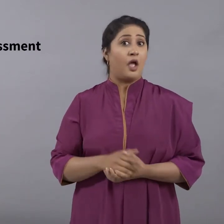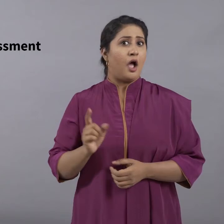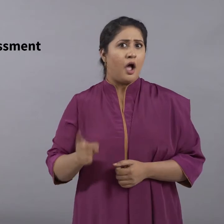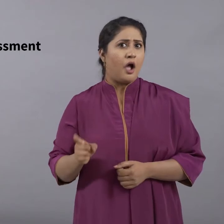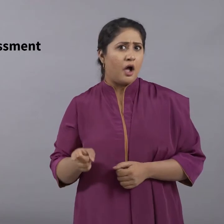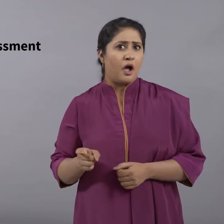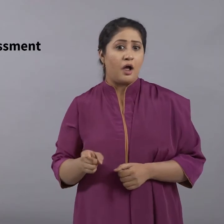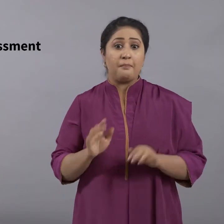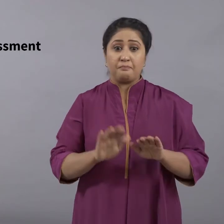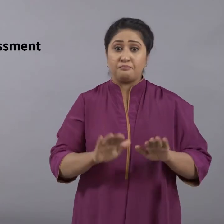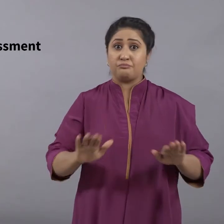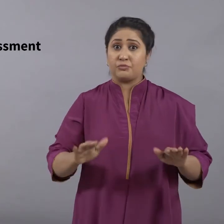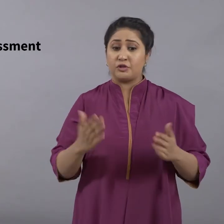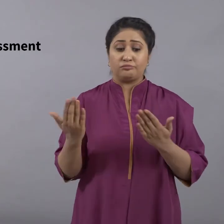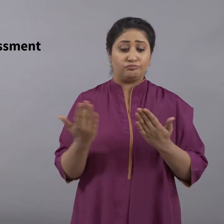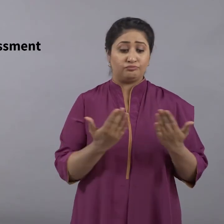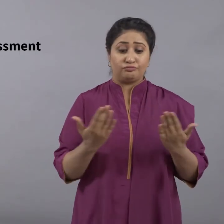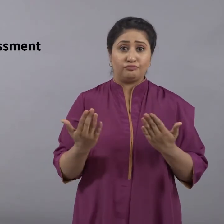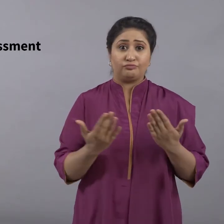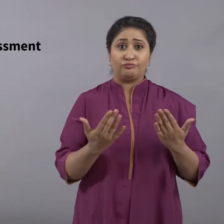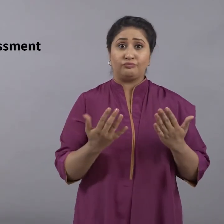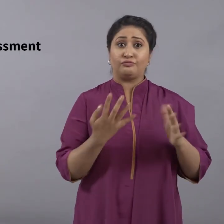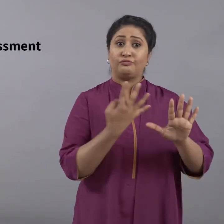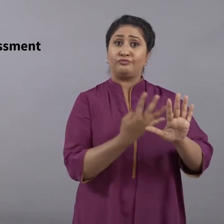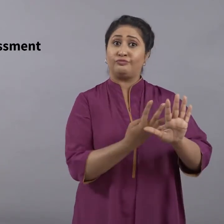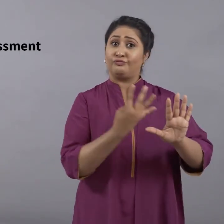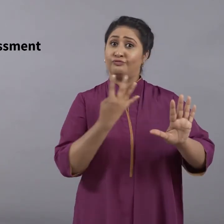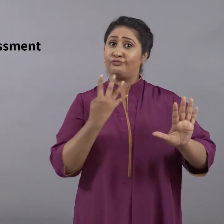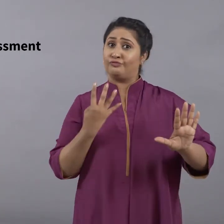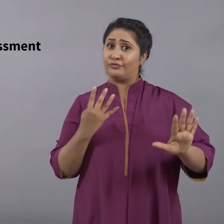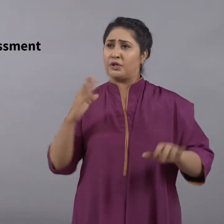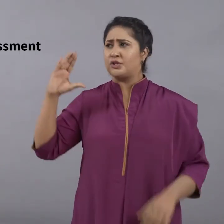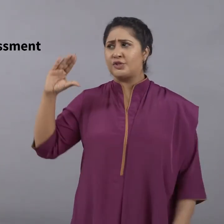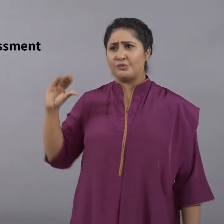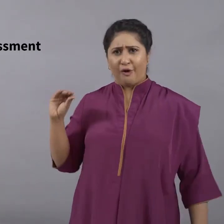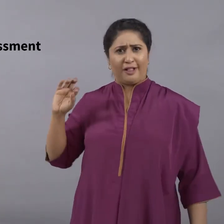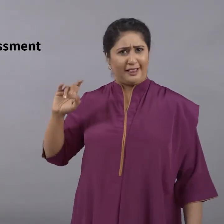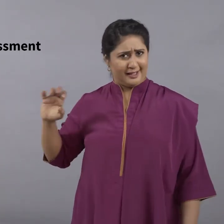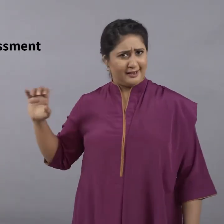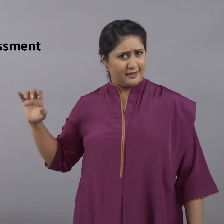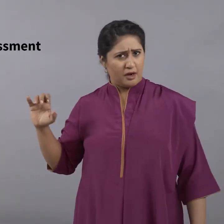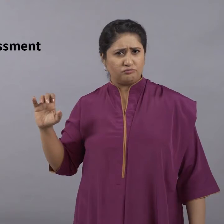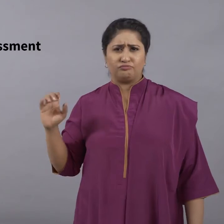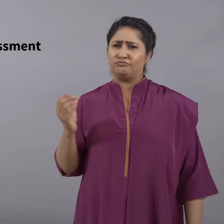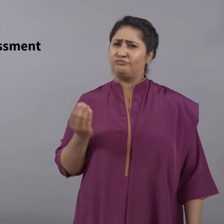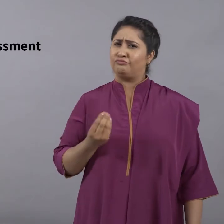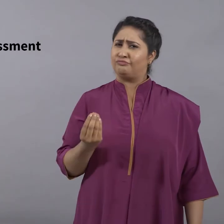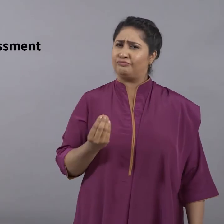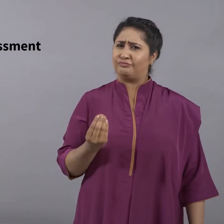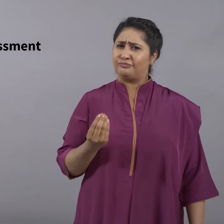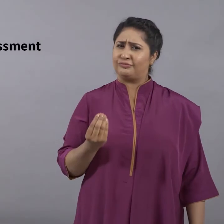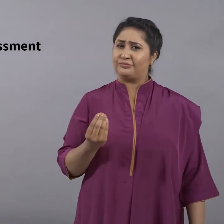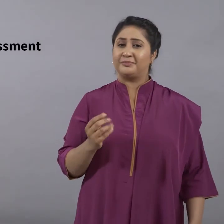If the student can read 4 out of 5 small letters / alphabets with ease,